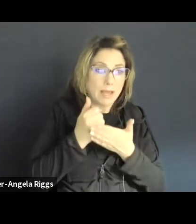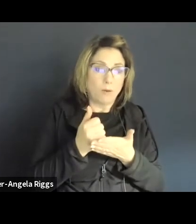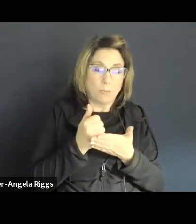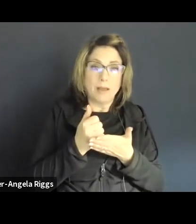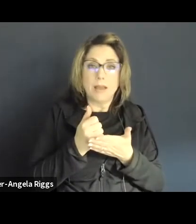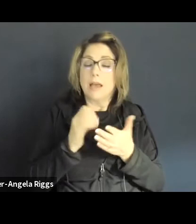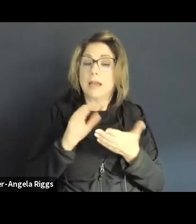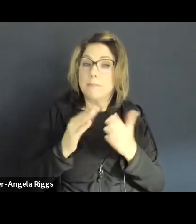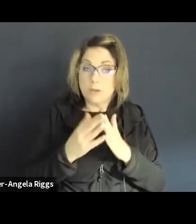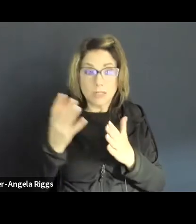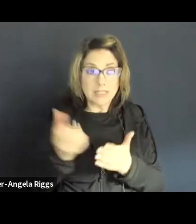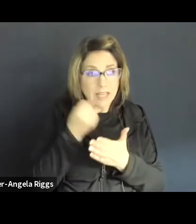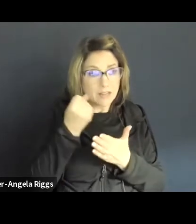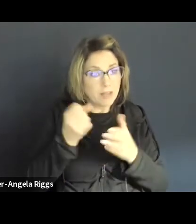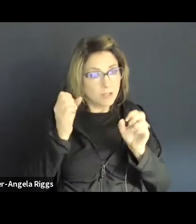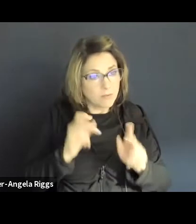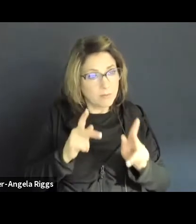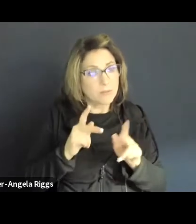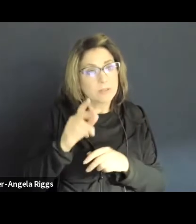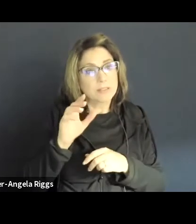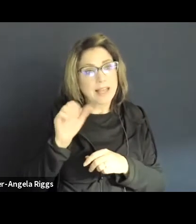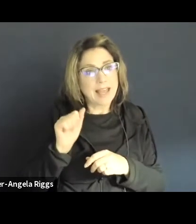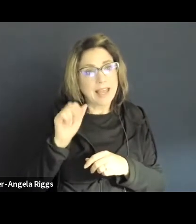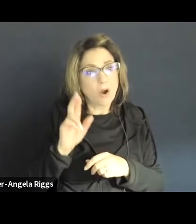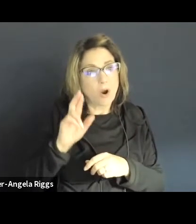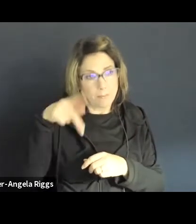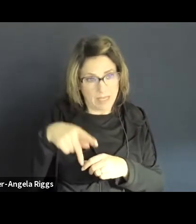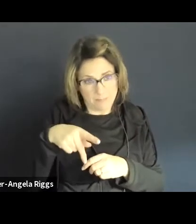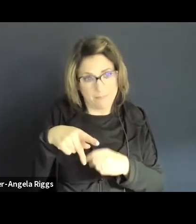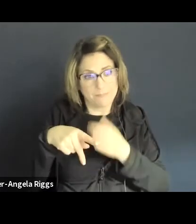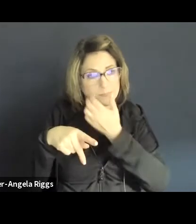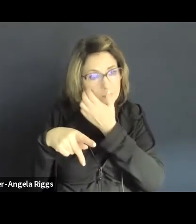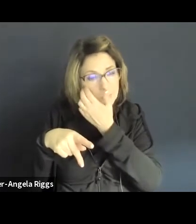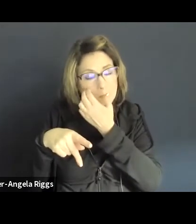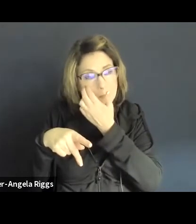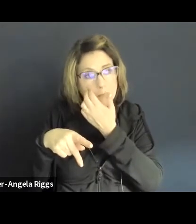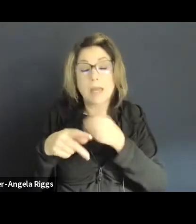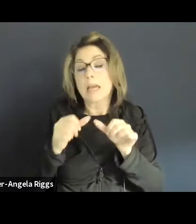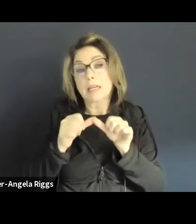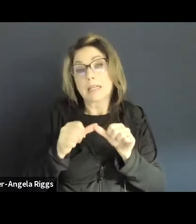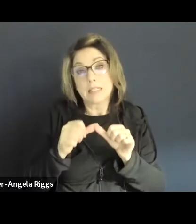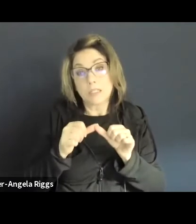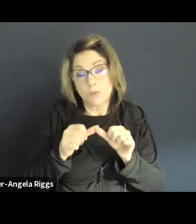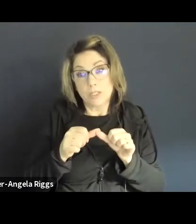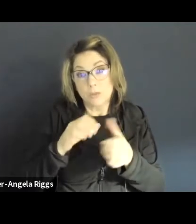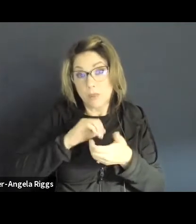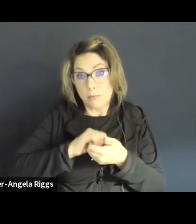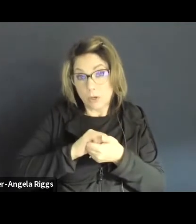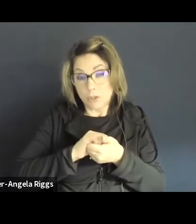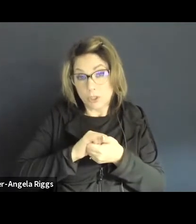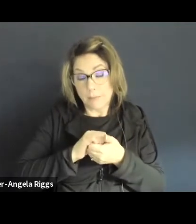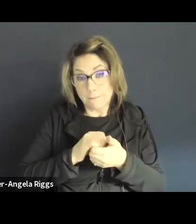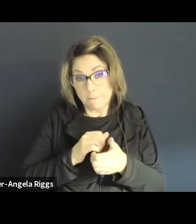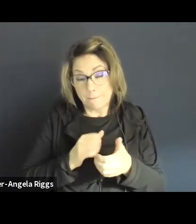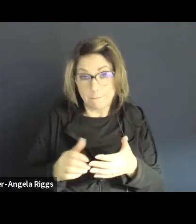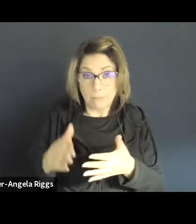of 2021. Moving to the next slide, there's a continuation with the partnership priorities, and